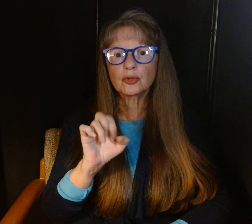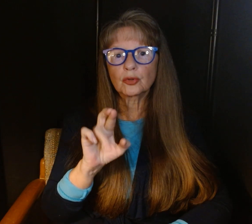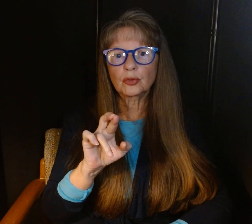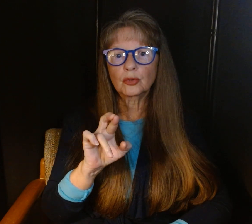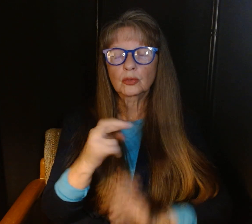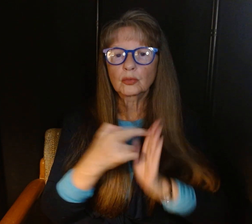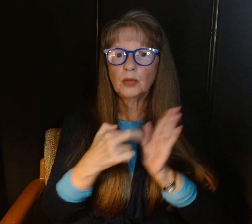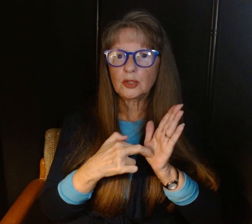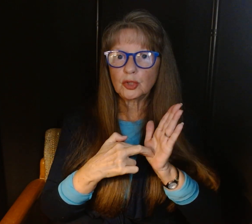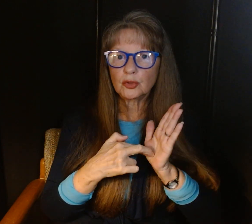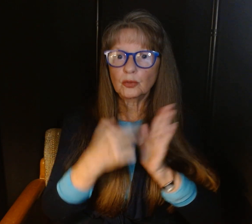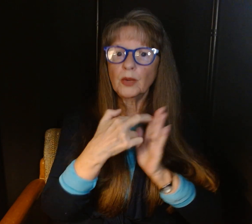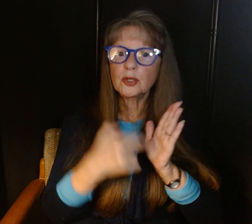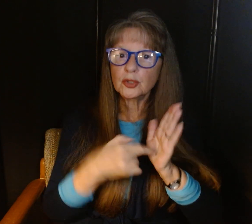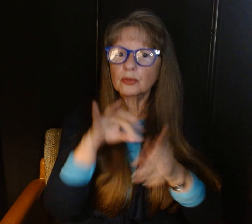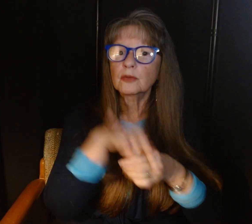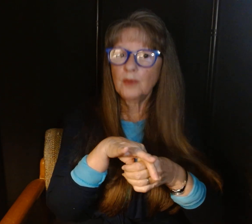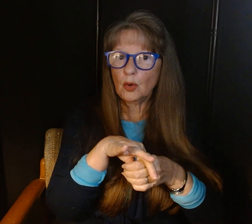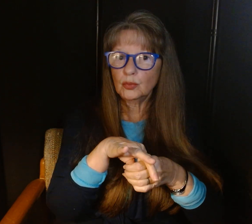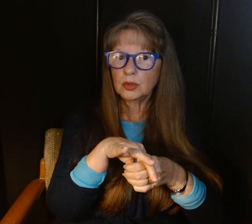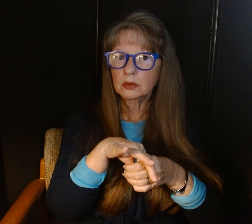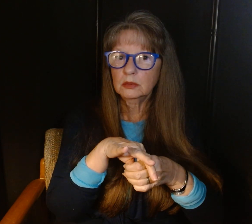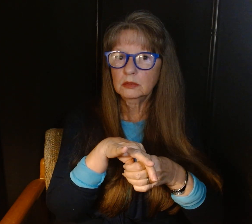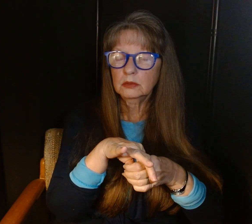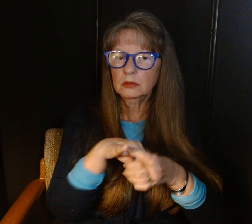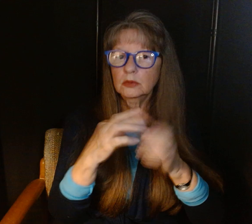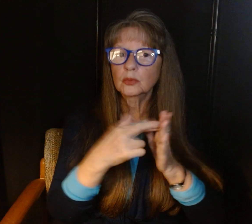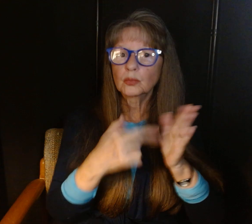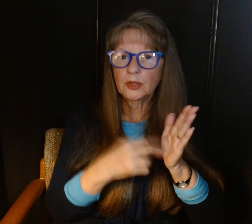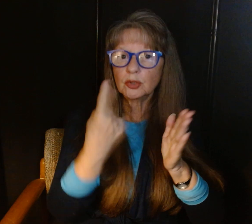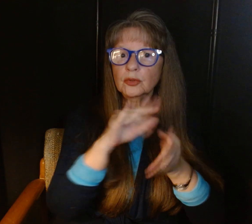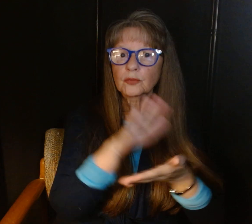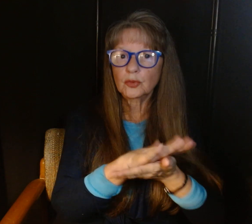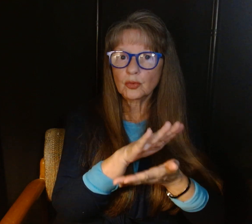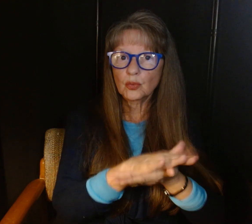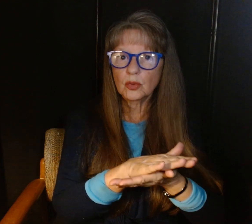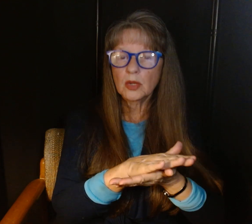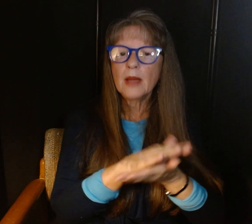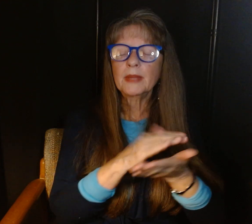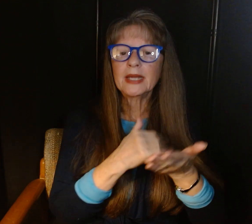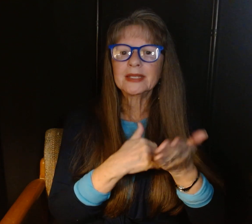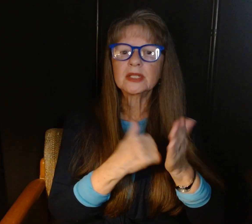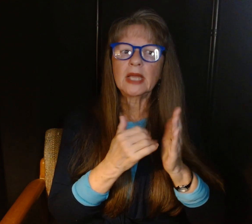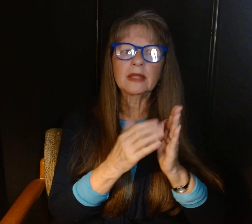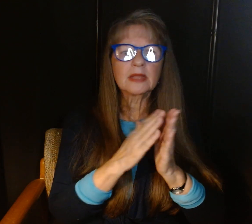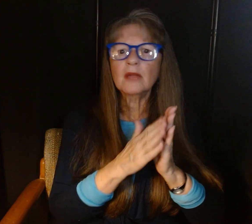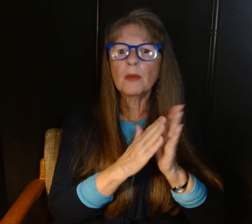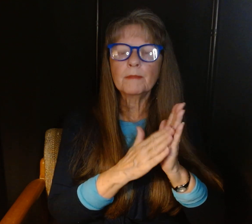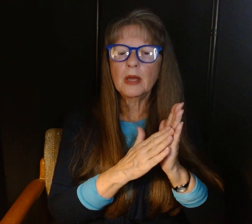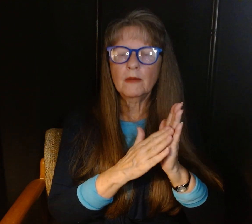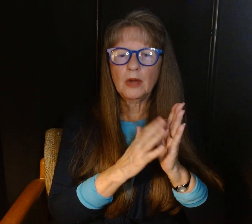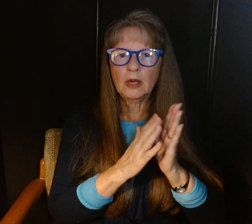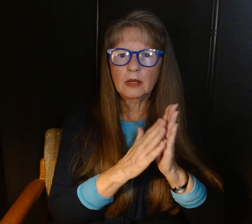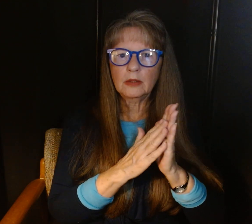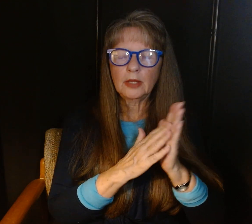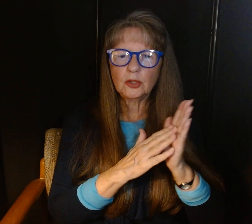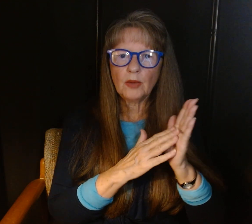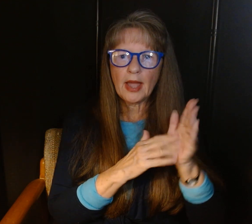register, register to vote, register for school. Because it's like, think of a like you